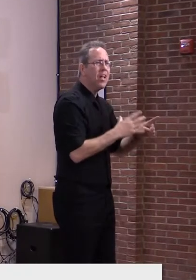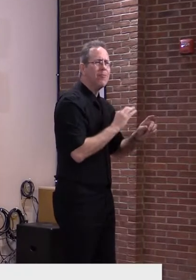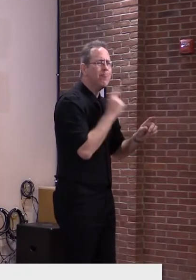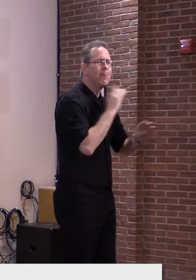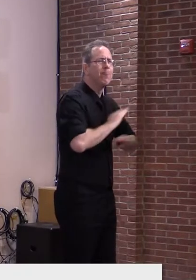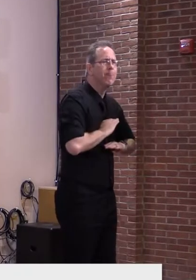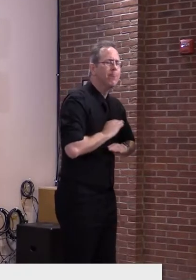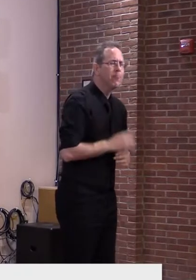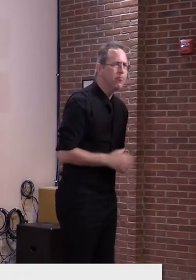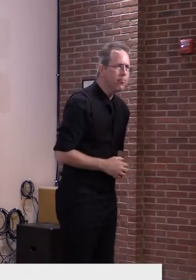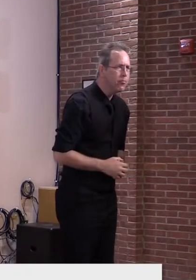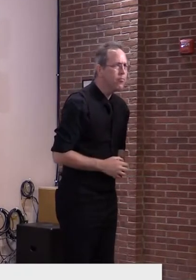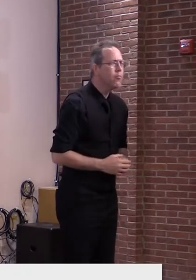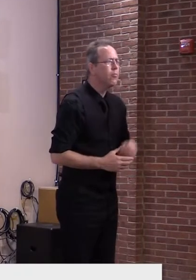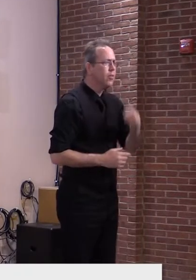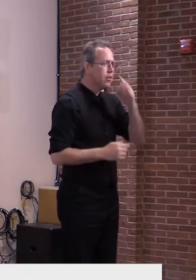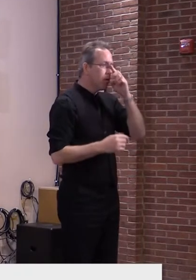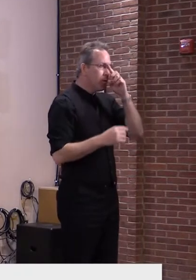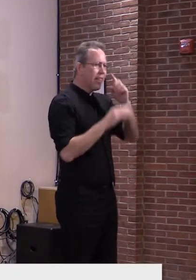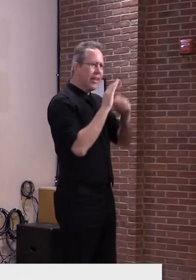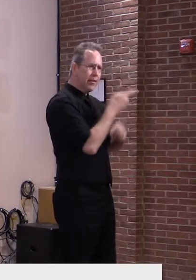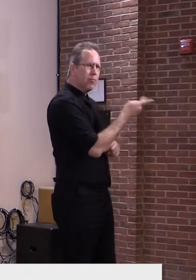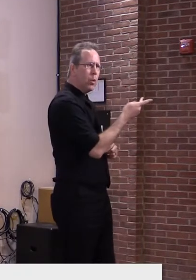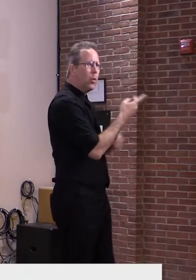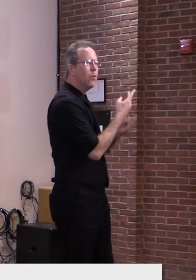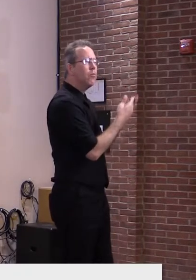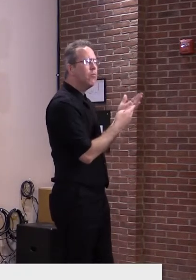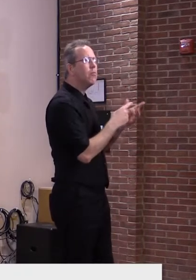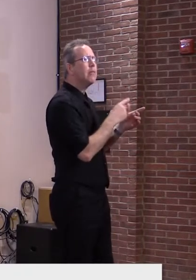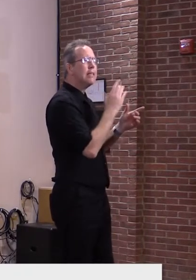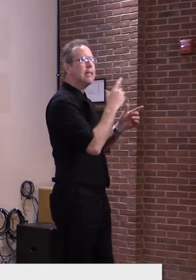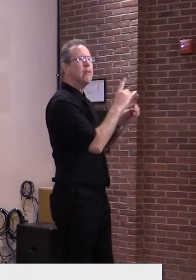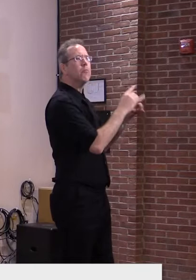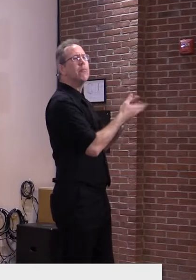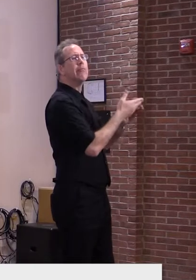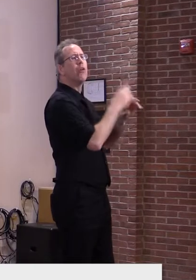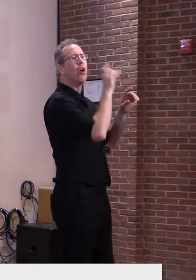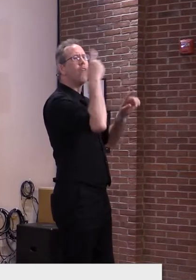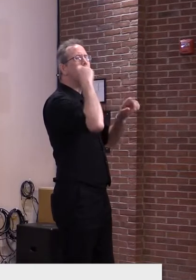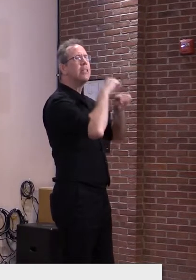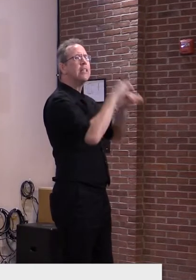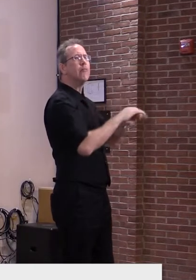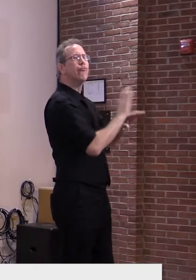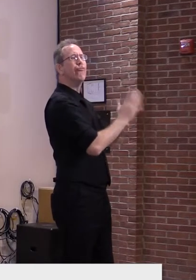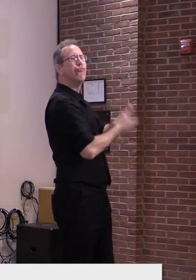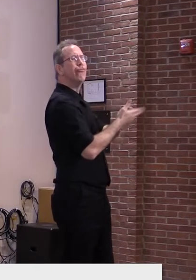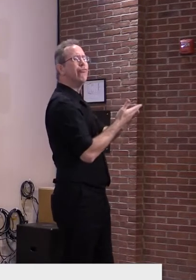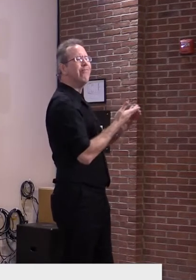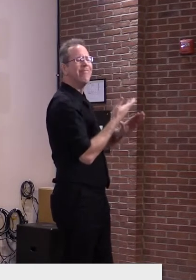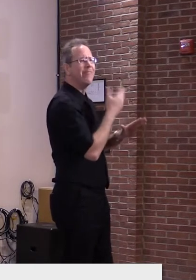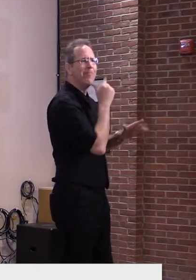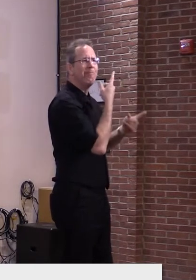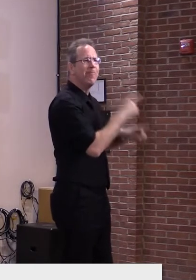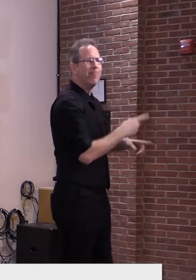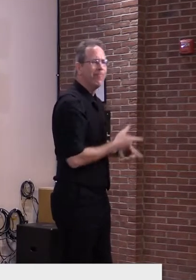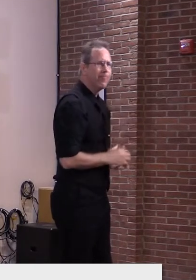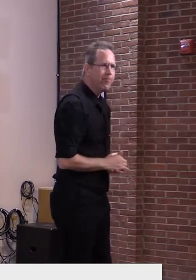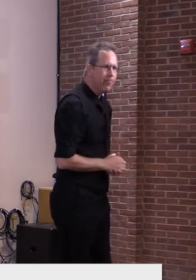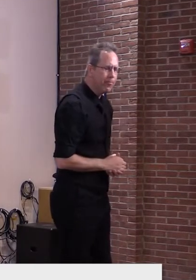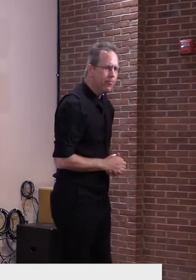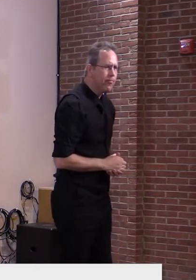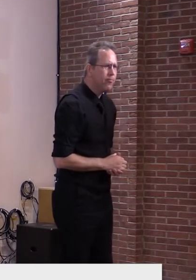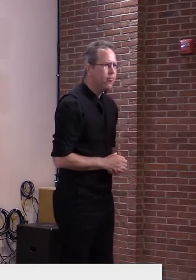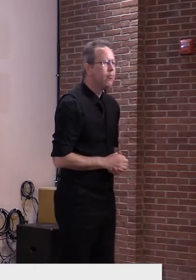proposed and focused on government systems. That seems to be their focus. It's really important from